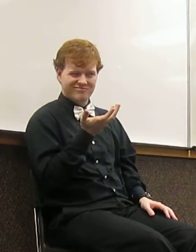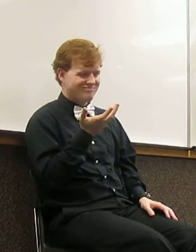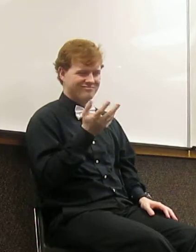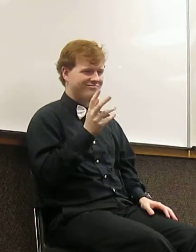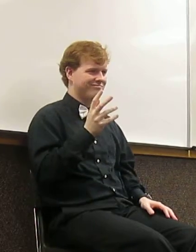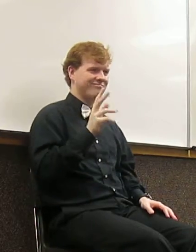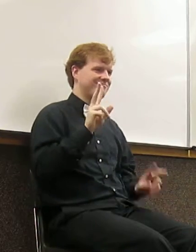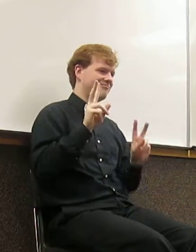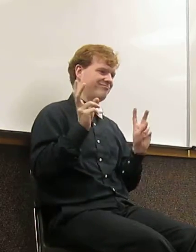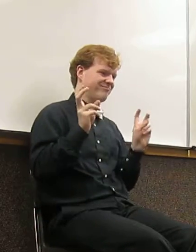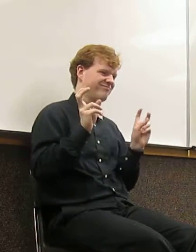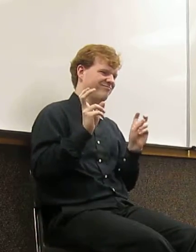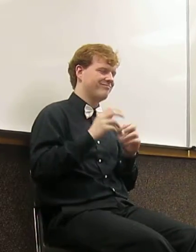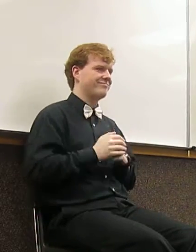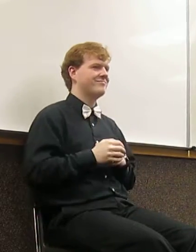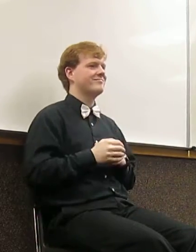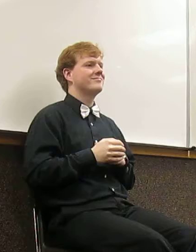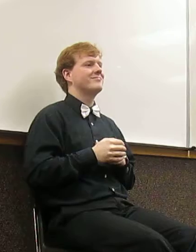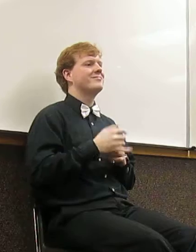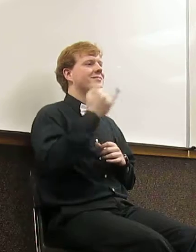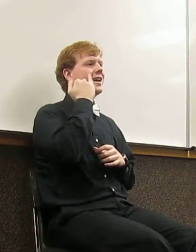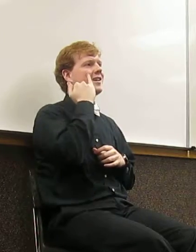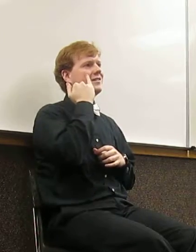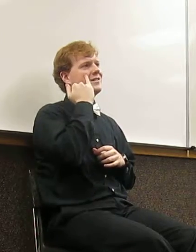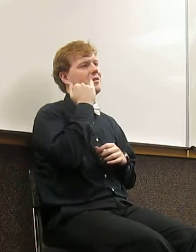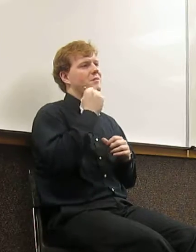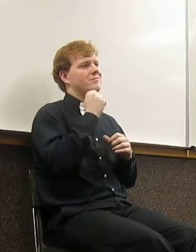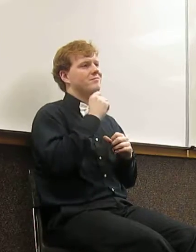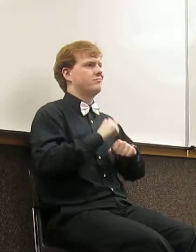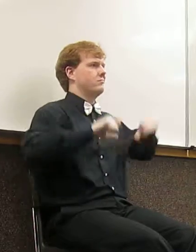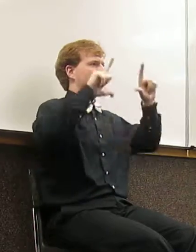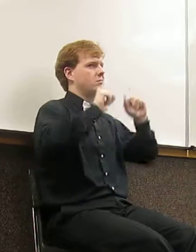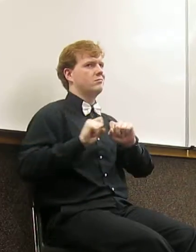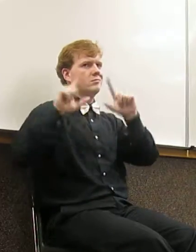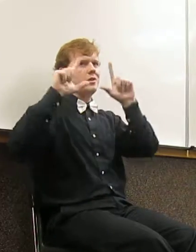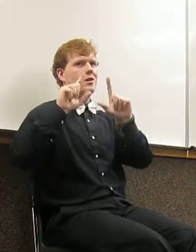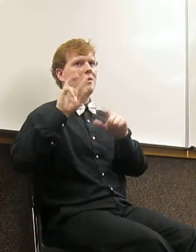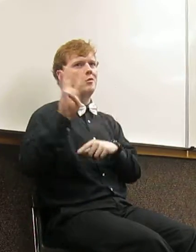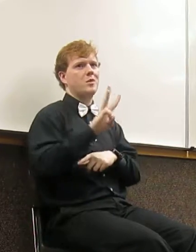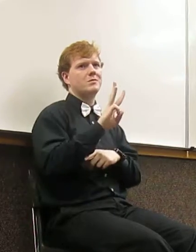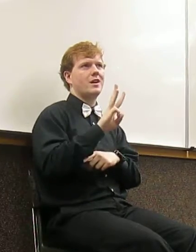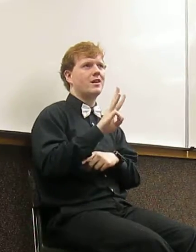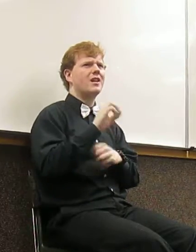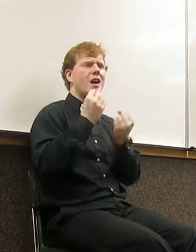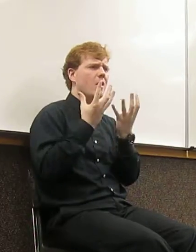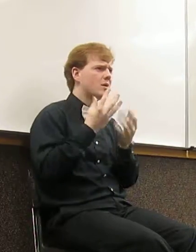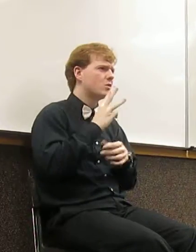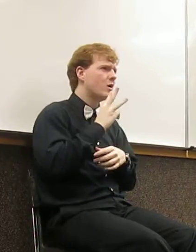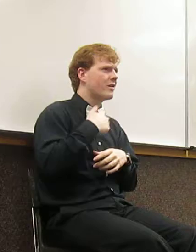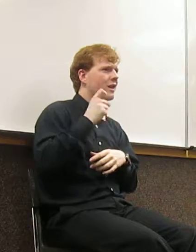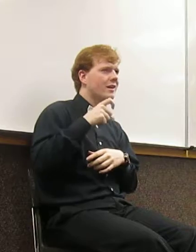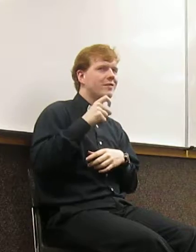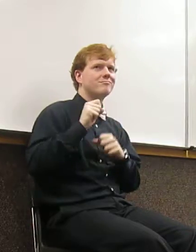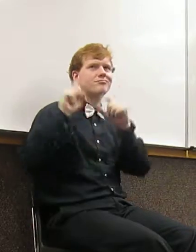So it's one of those things, if you go to 5 different websites asking how much water should I drink in one day, you might just get